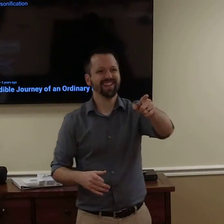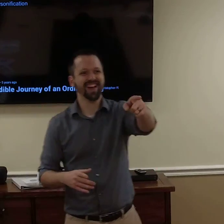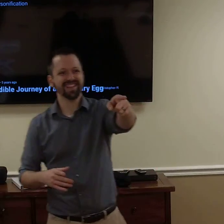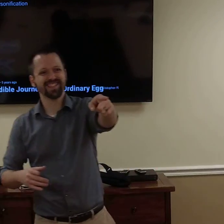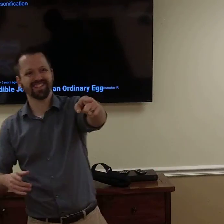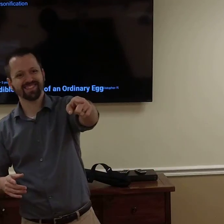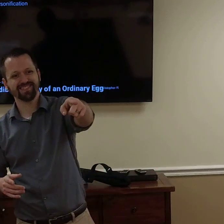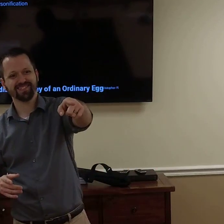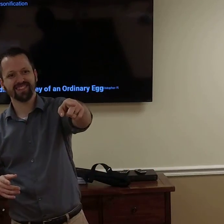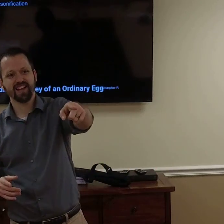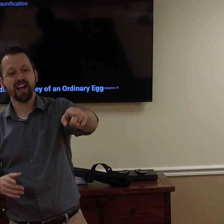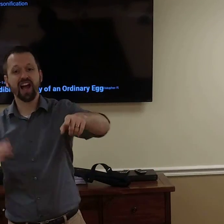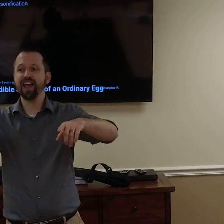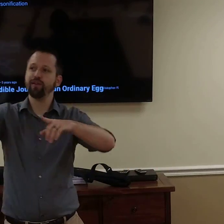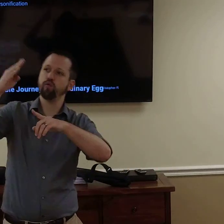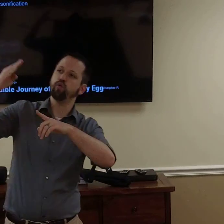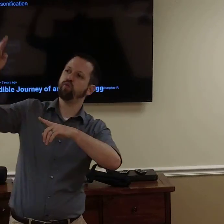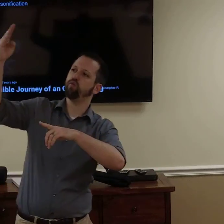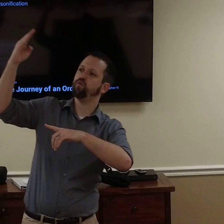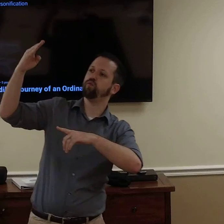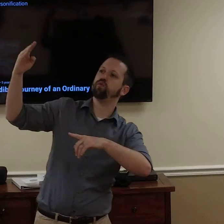Yes. A kite.